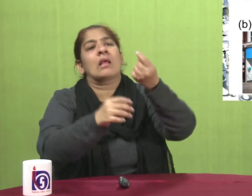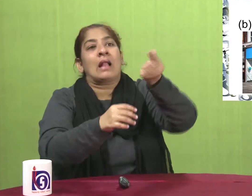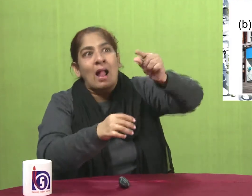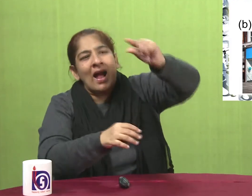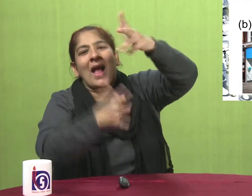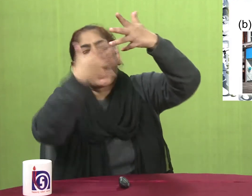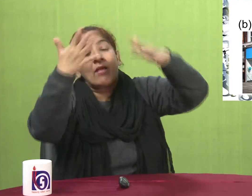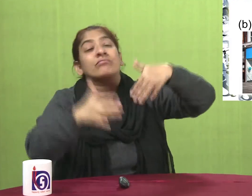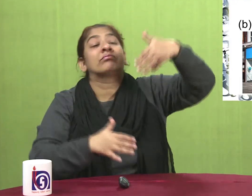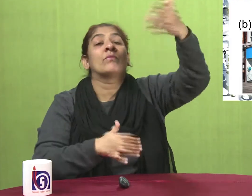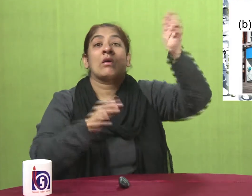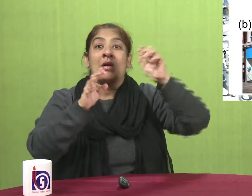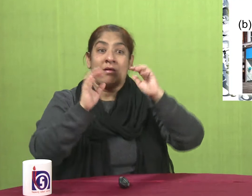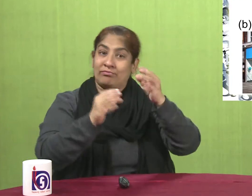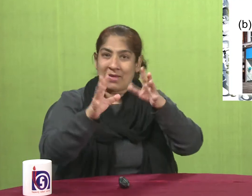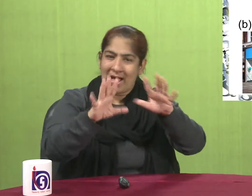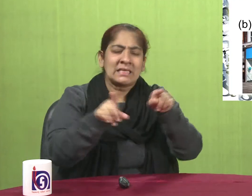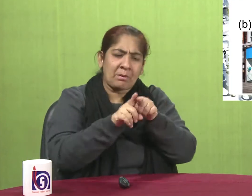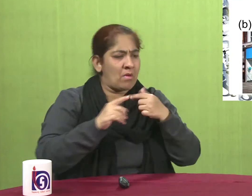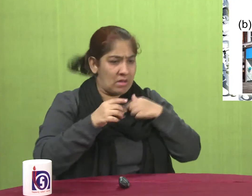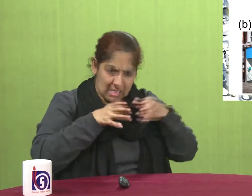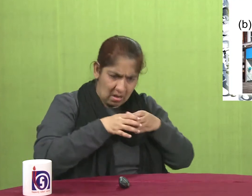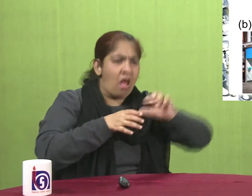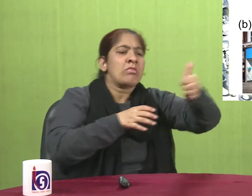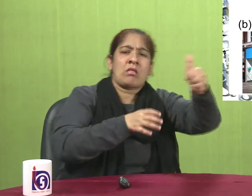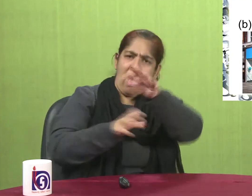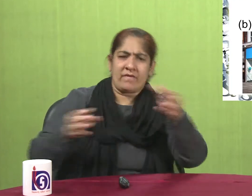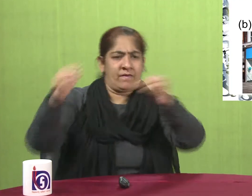pool the money of different people all together and keep it.